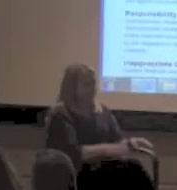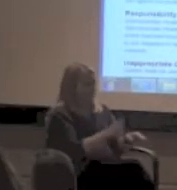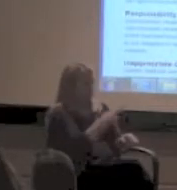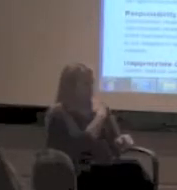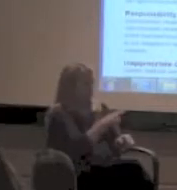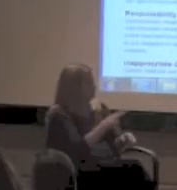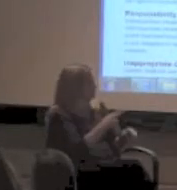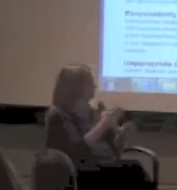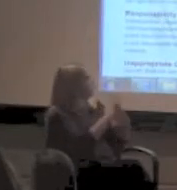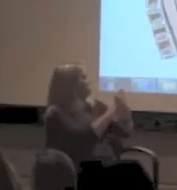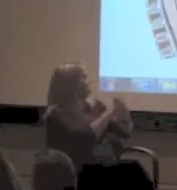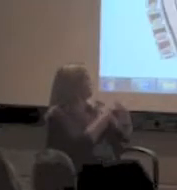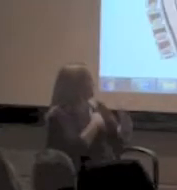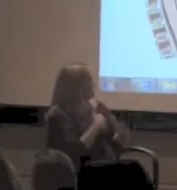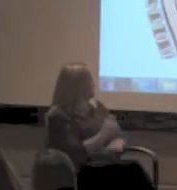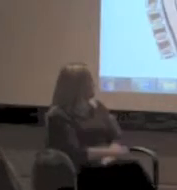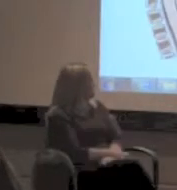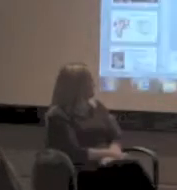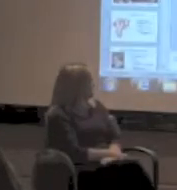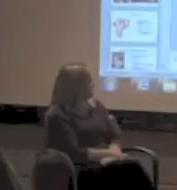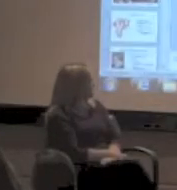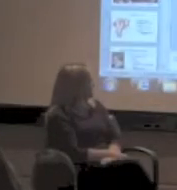tunneling in here.